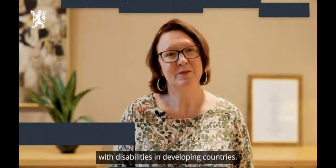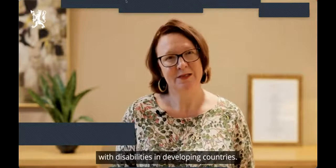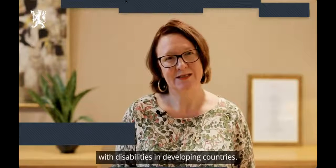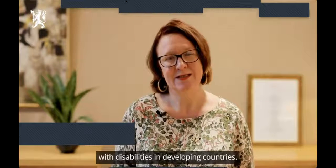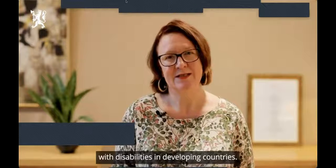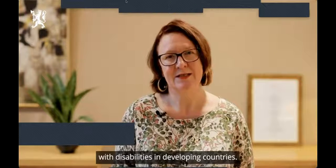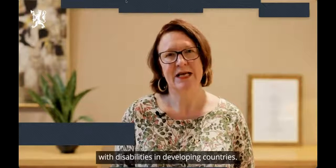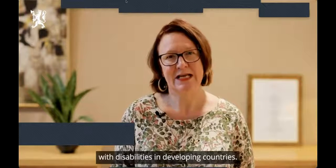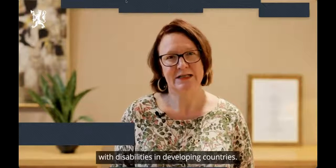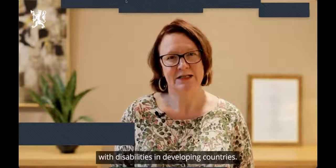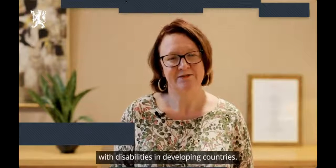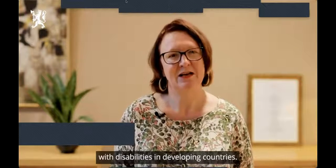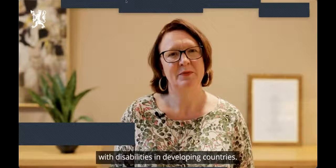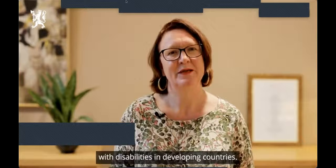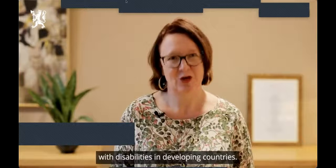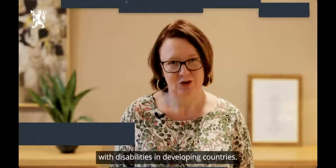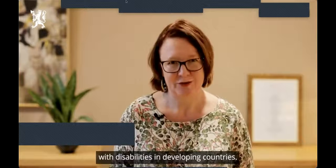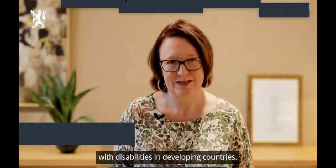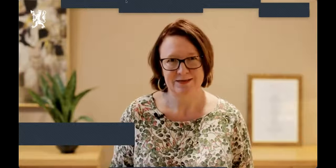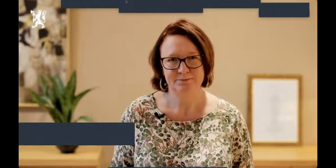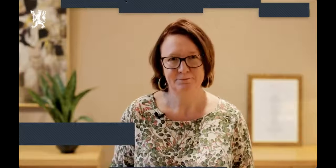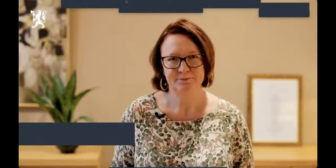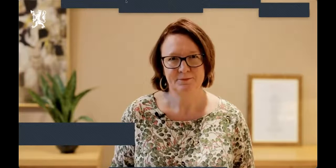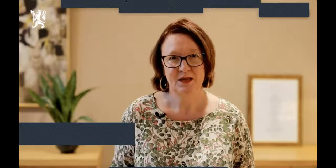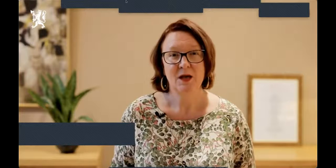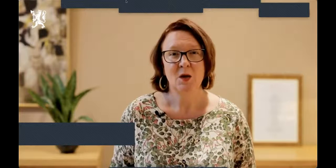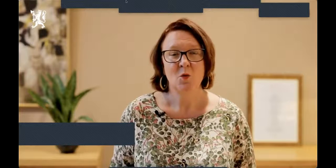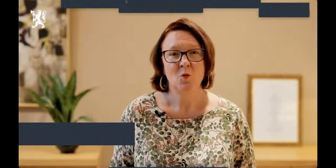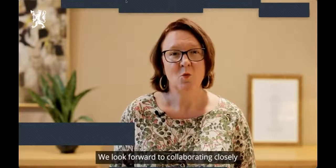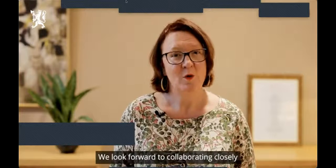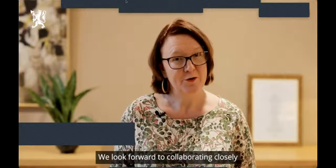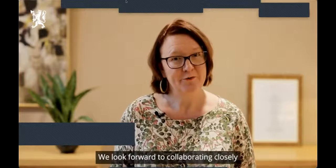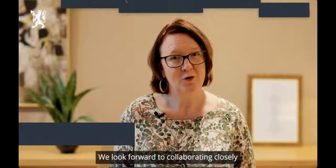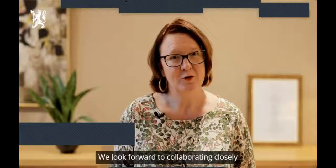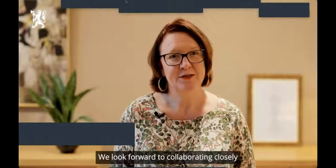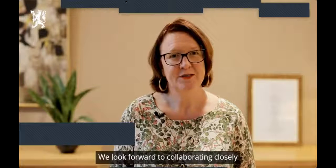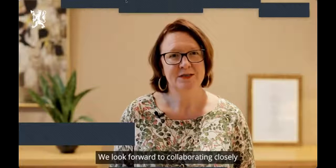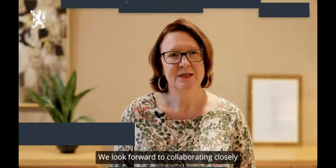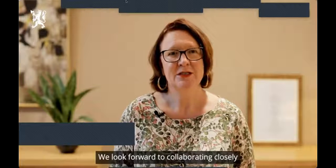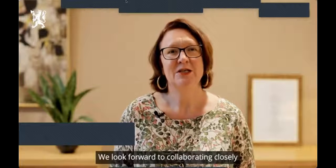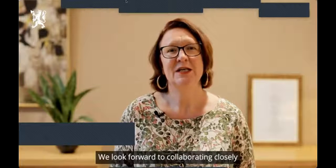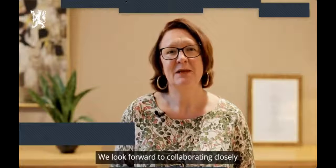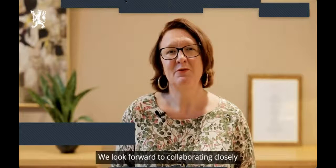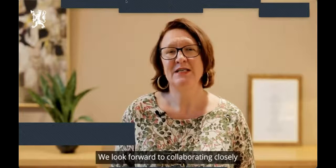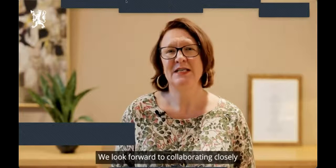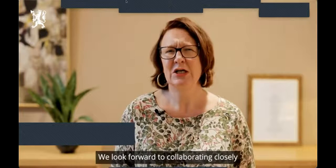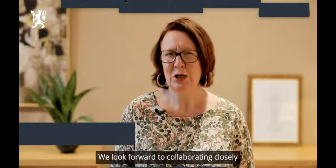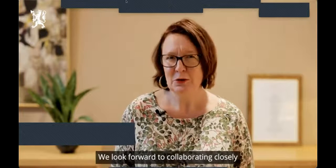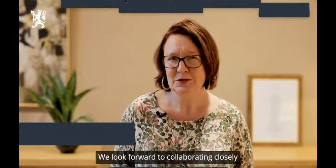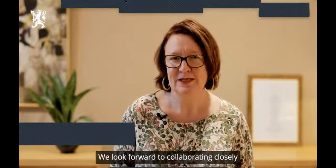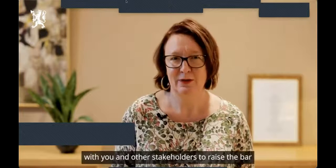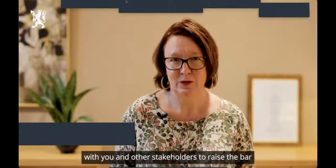with disabilities in developing countries. We look forward to